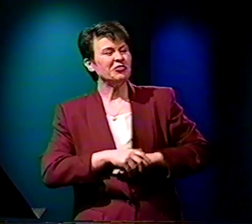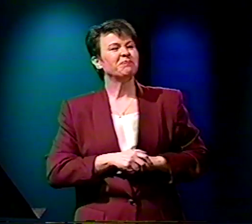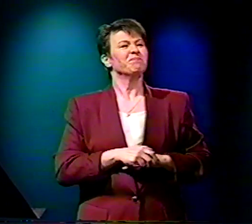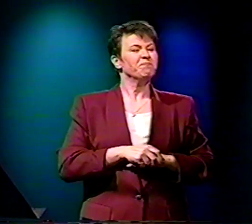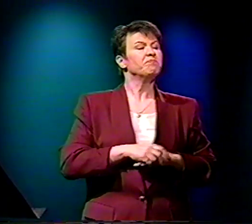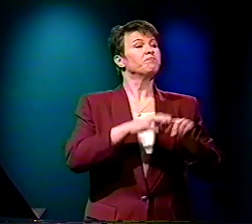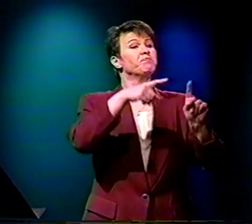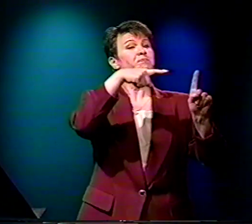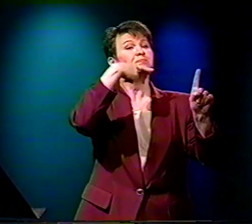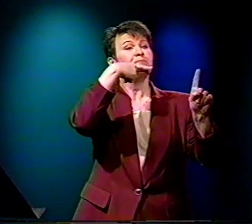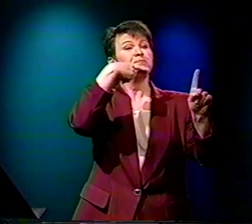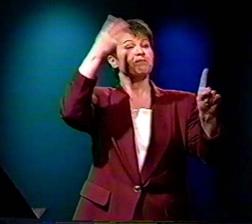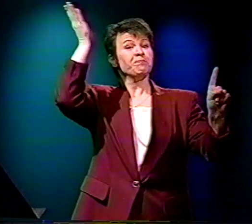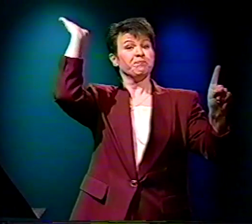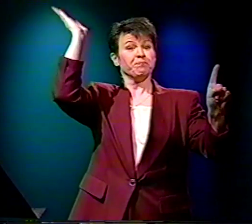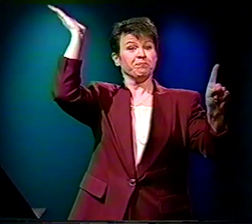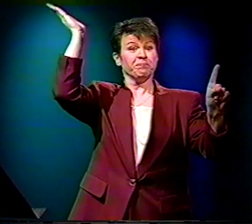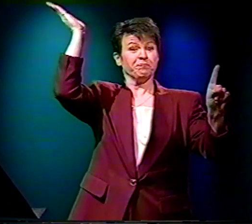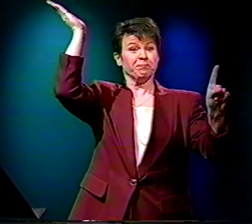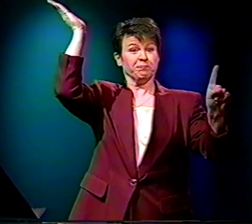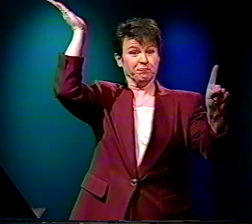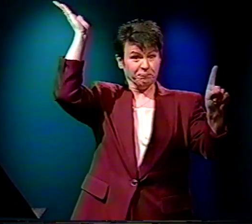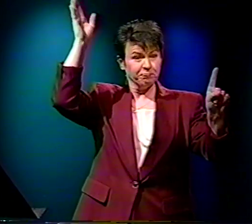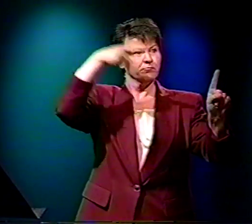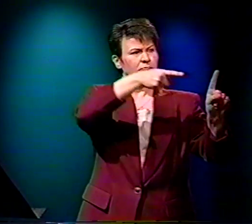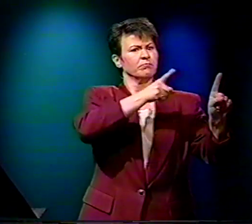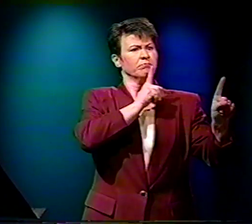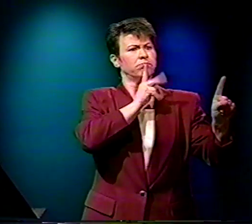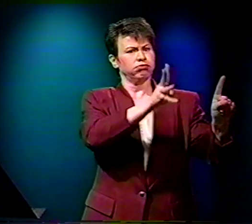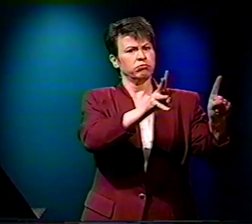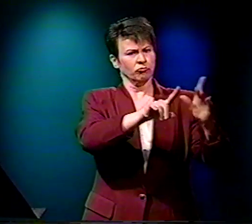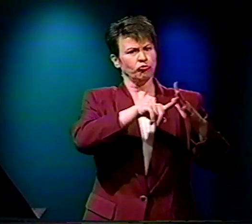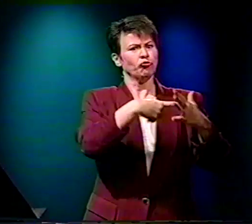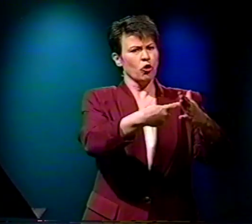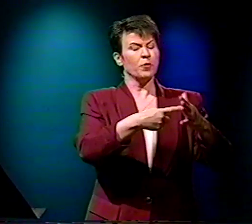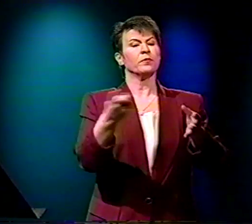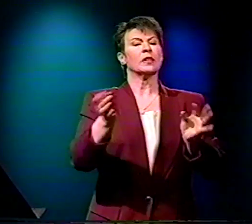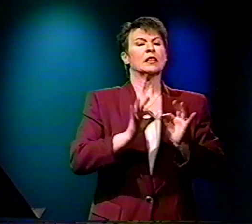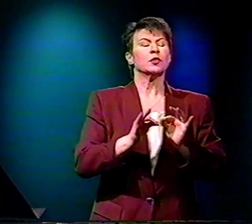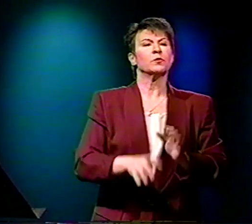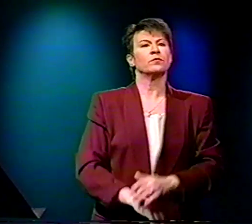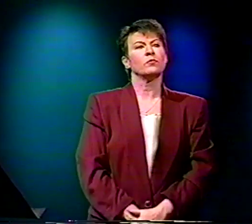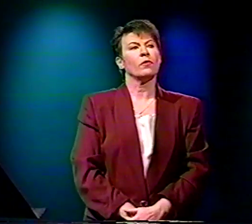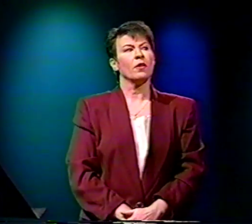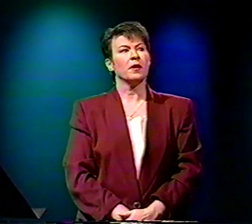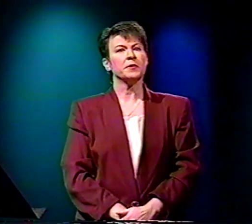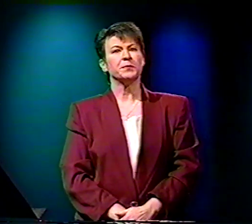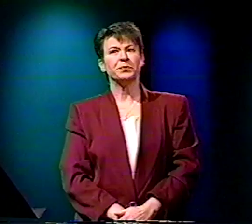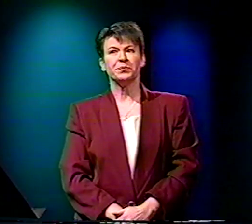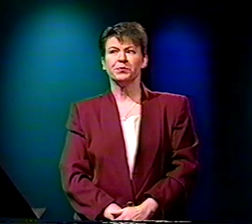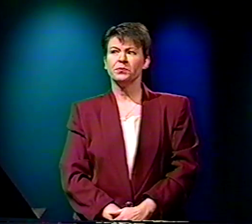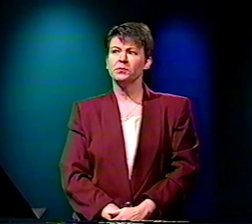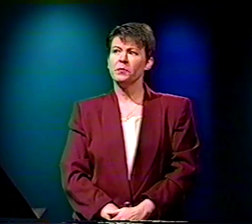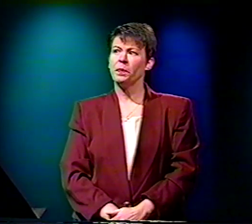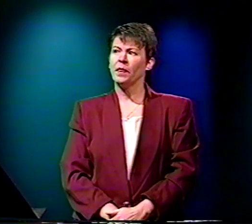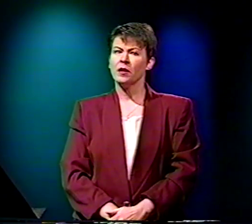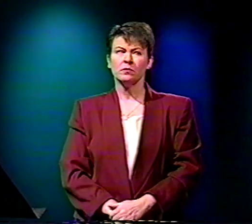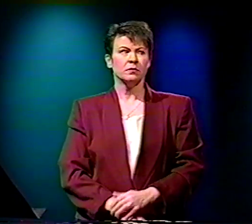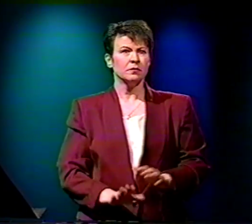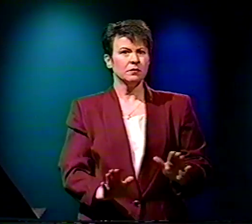Maybe I'll go to a meeting and there's a hearing presenter. Now, the hearing person begins talking, but the interpreter